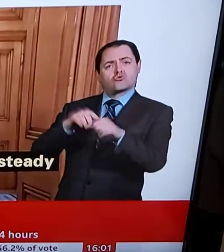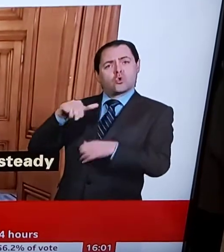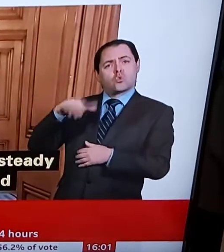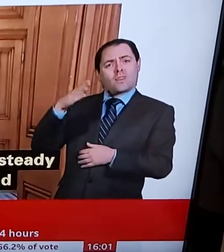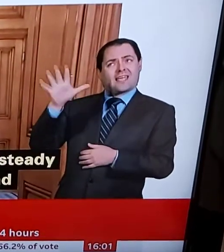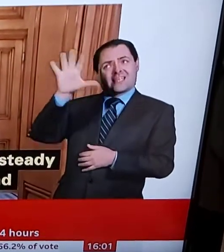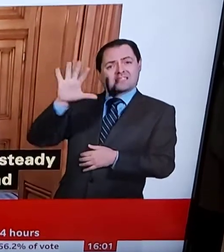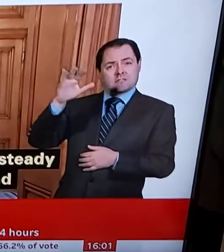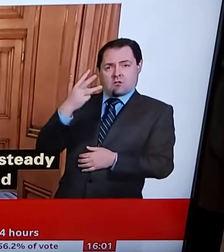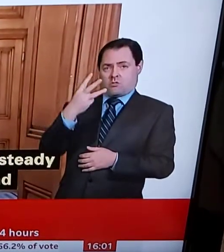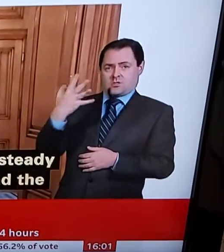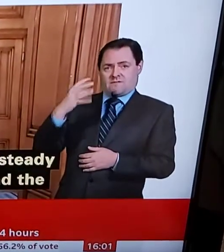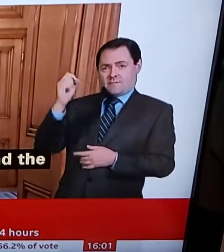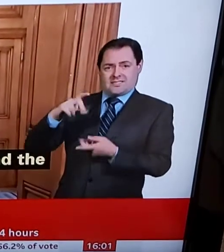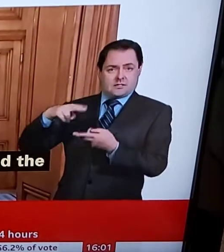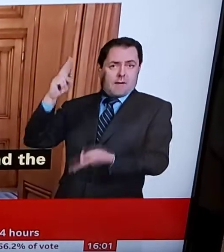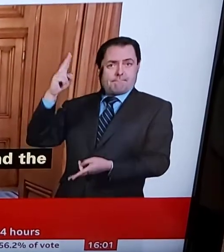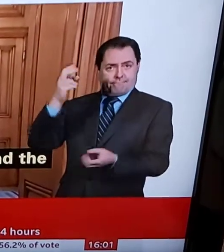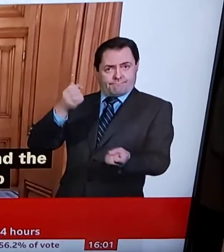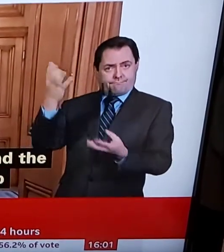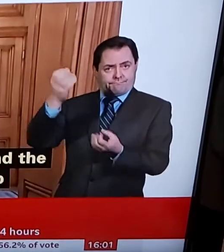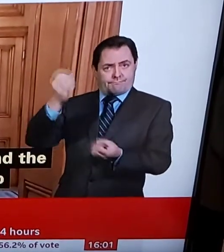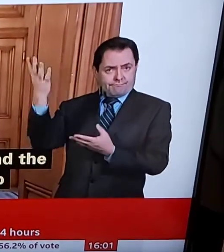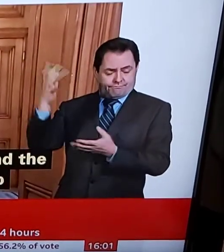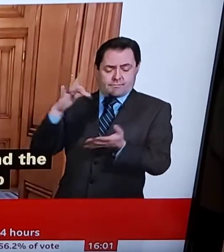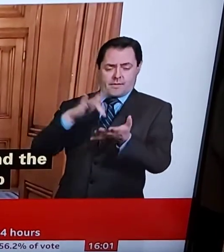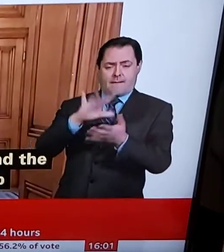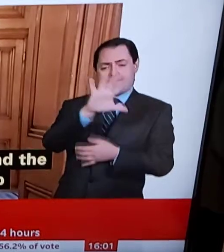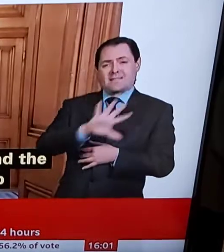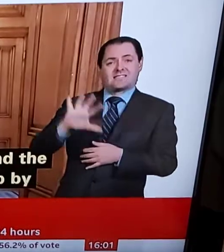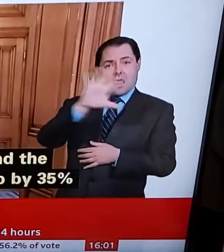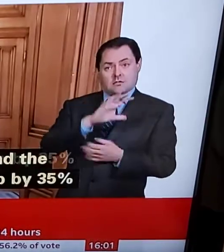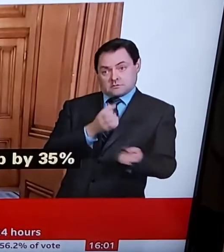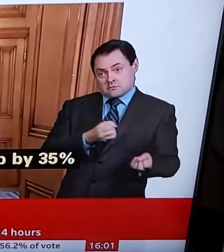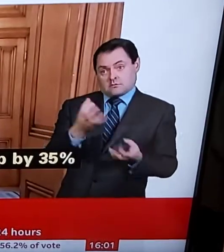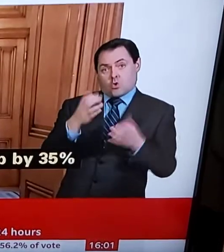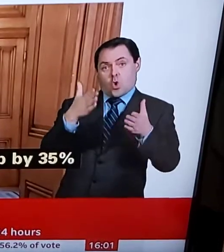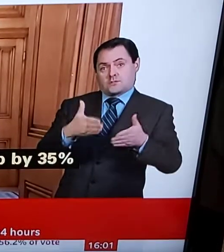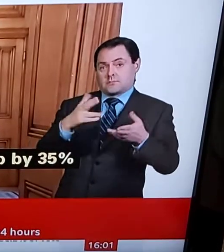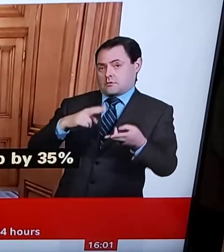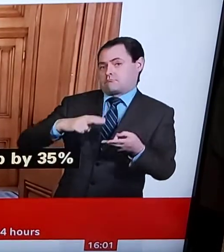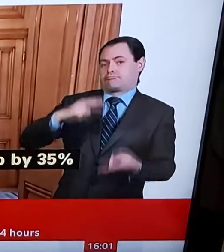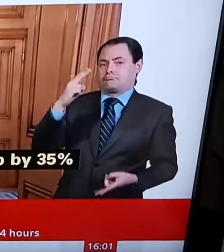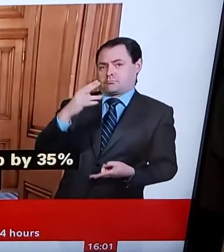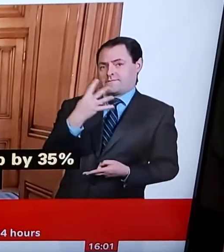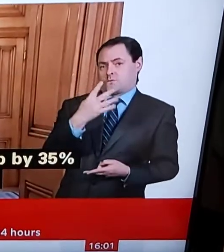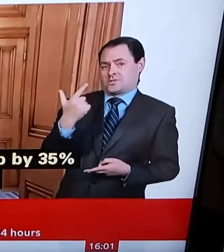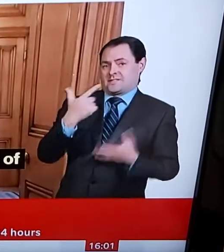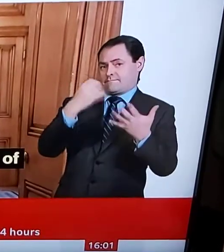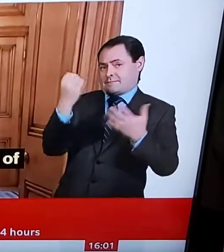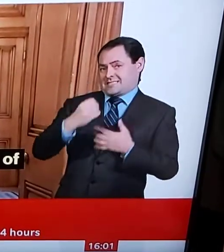35%. And in the Midlands, the rate of hospital admissions has gone up by 47%.